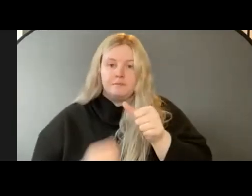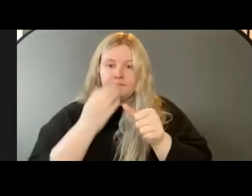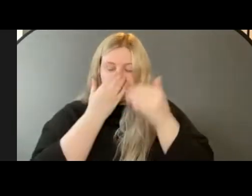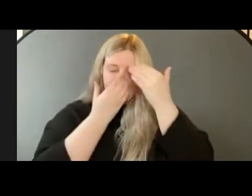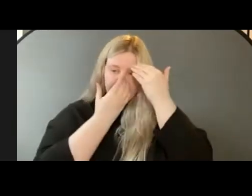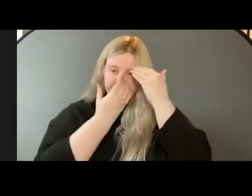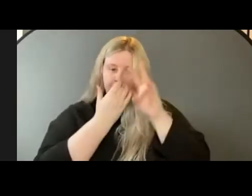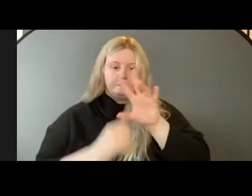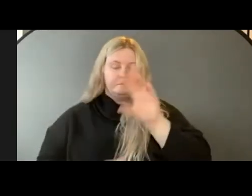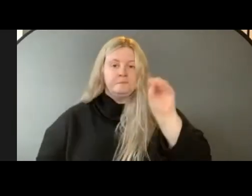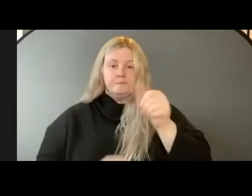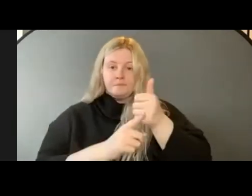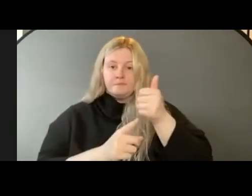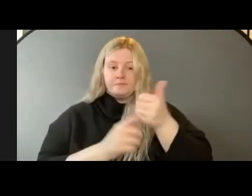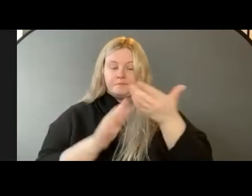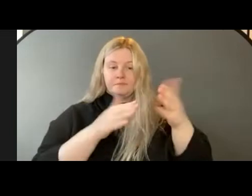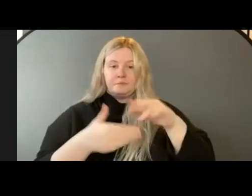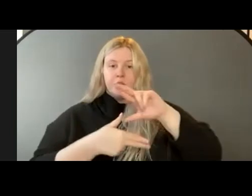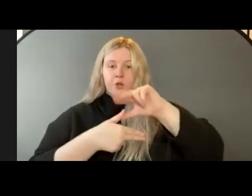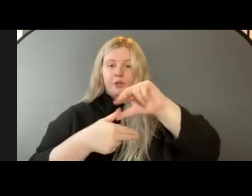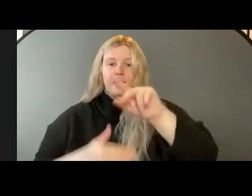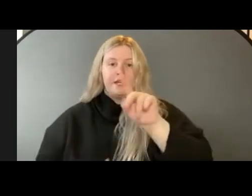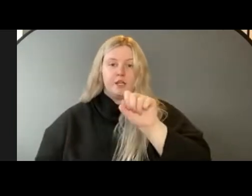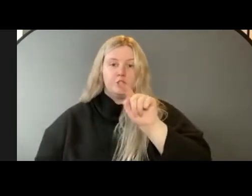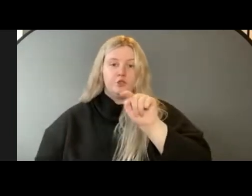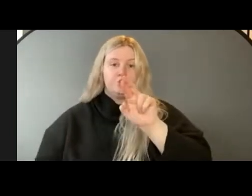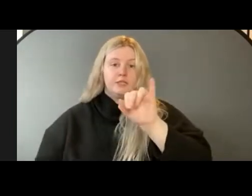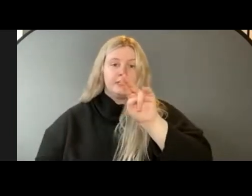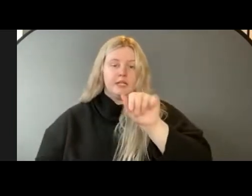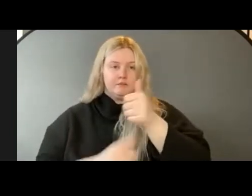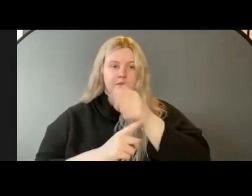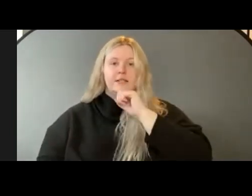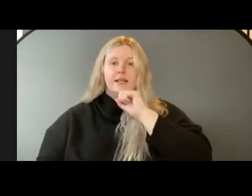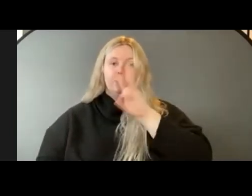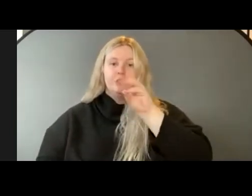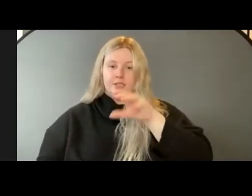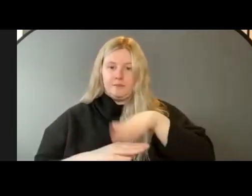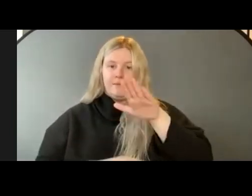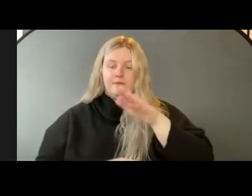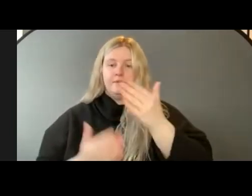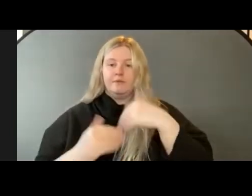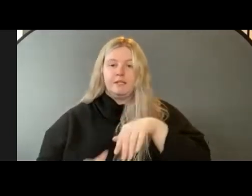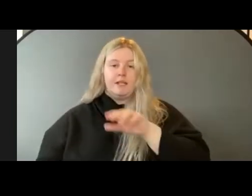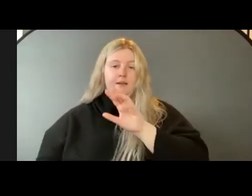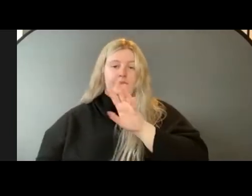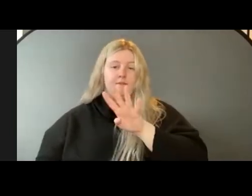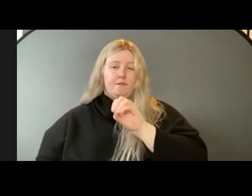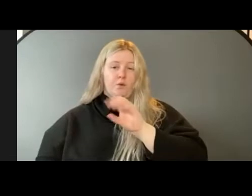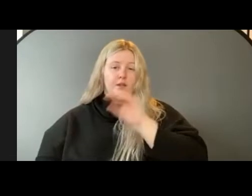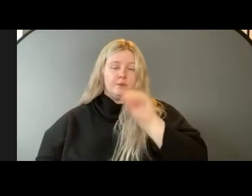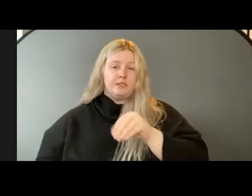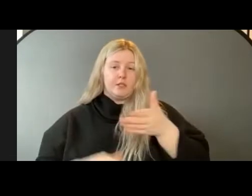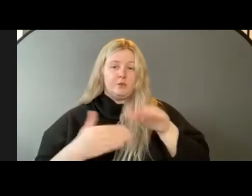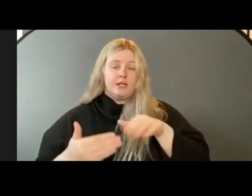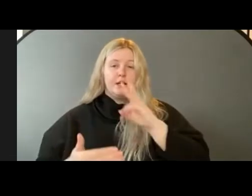who died in Hurricane Katrina were over the age of 60. Back in 2013, about 40% of those who died in the typhoons in Philippines